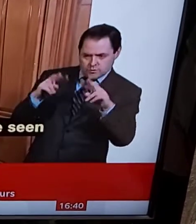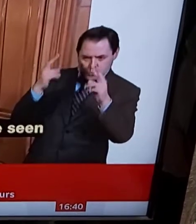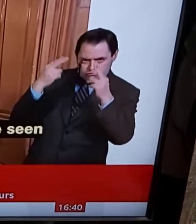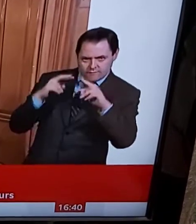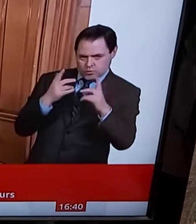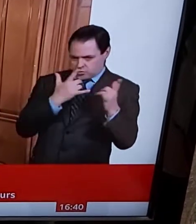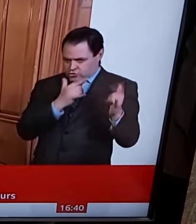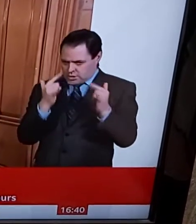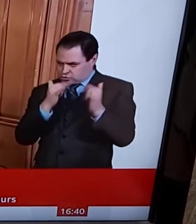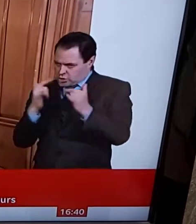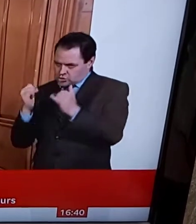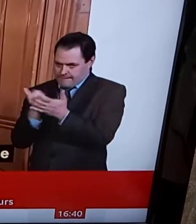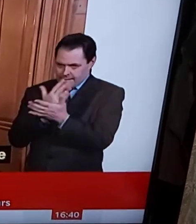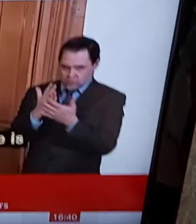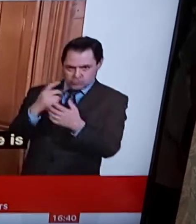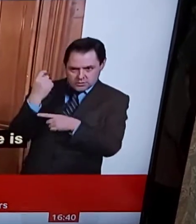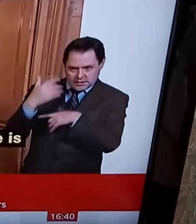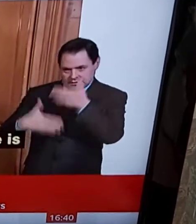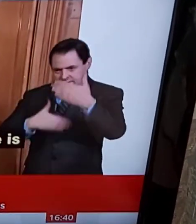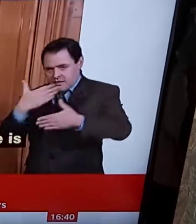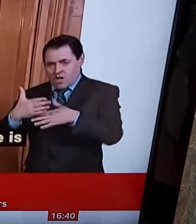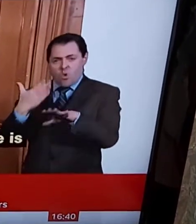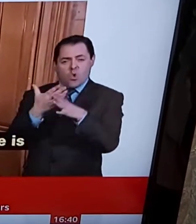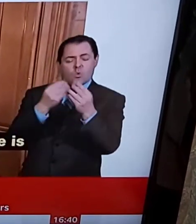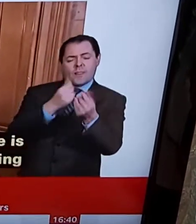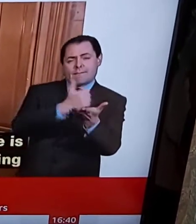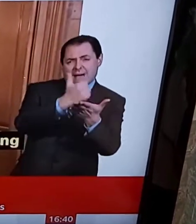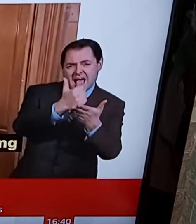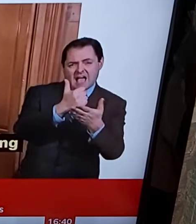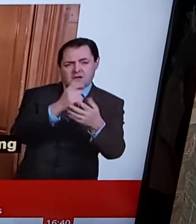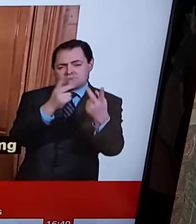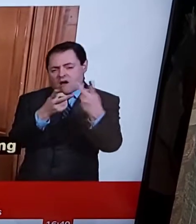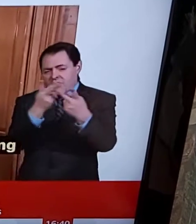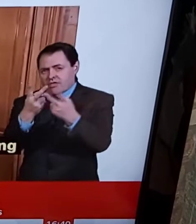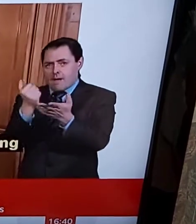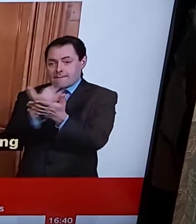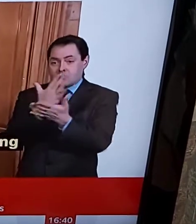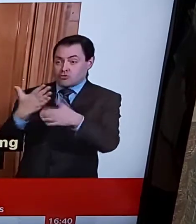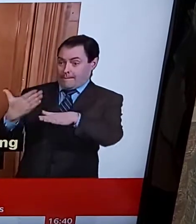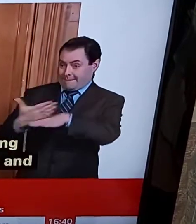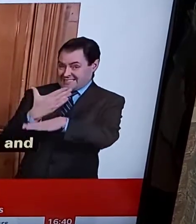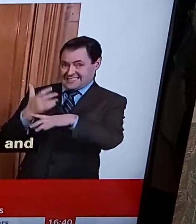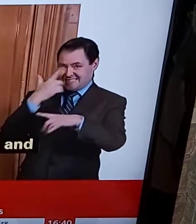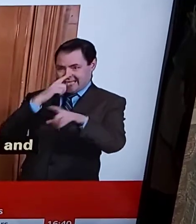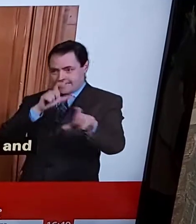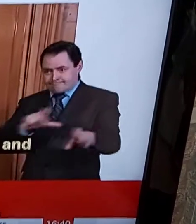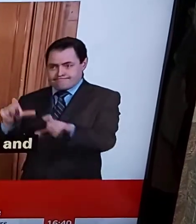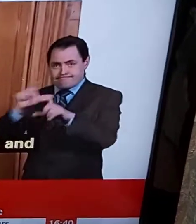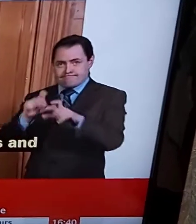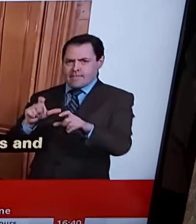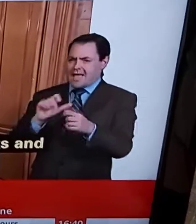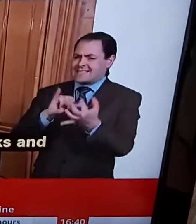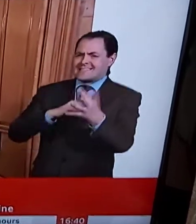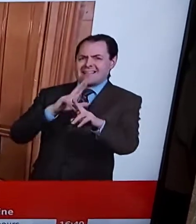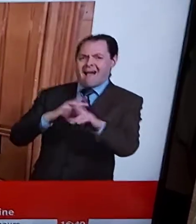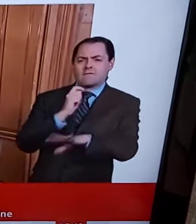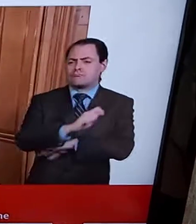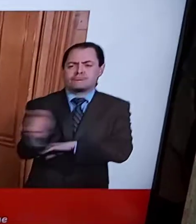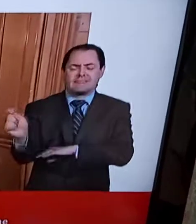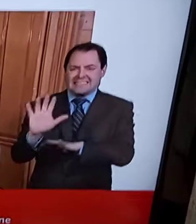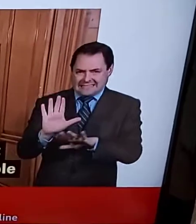are doing everything they can, working with the banks and others, in order to help support viable businesses, to keep people in employment, and to put